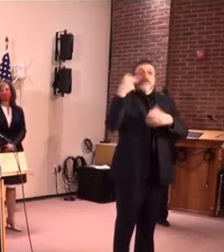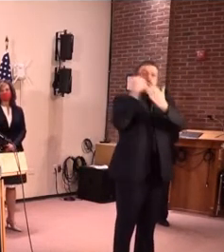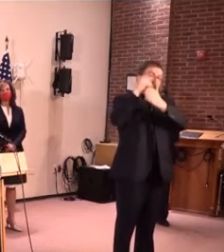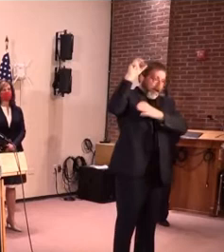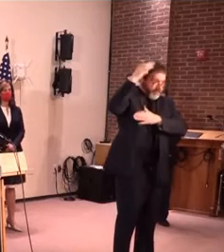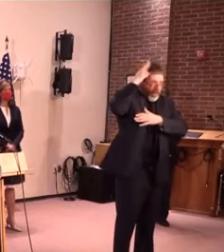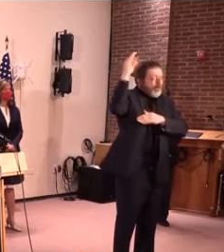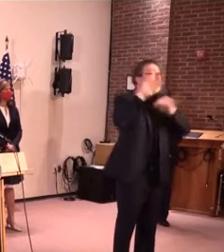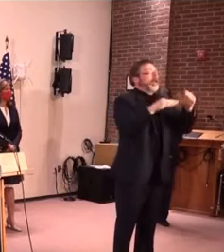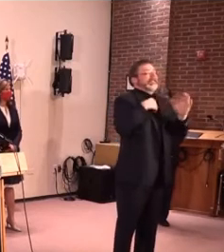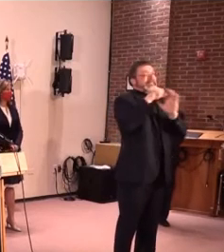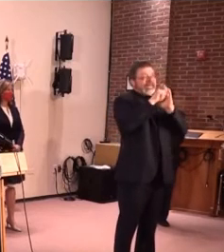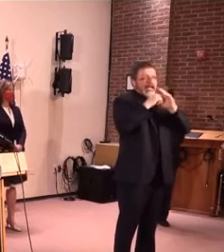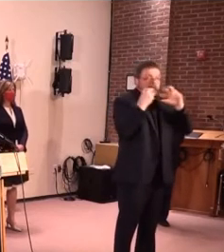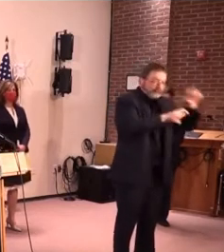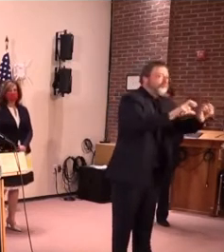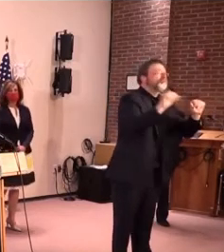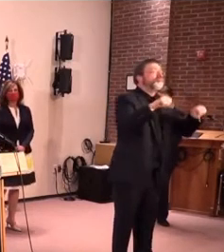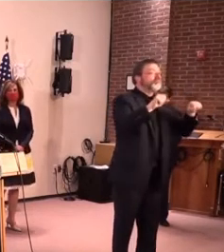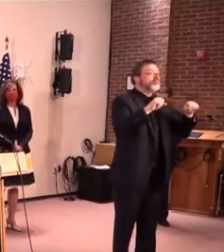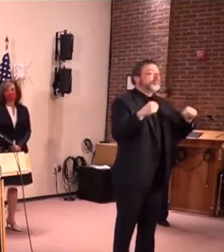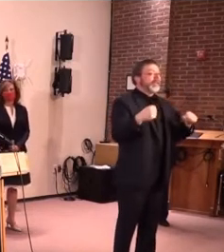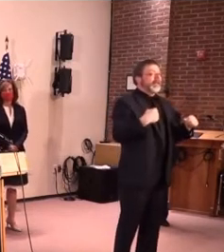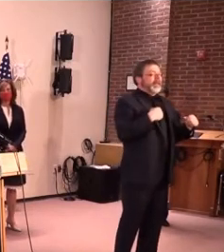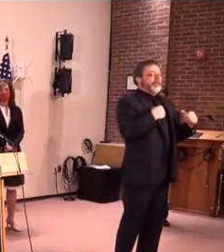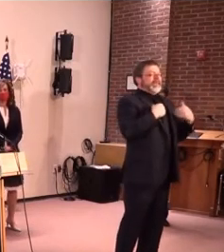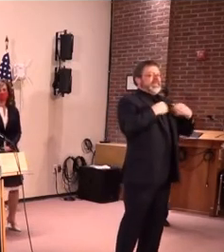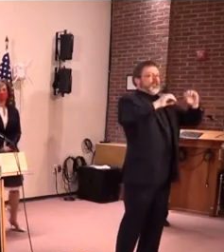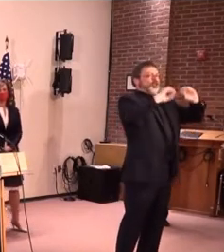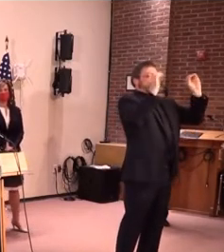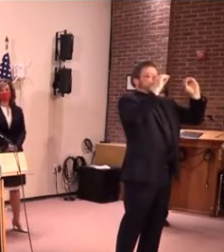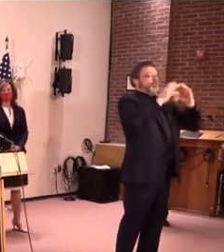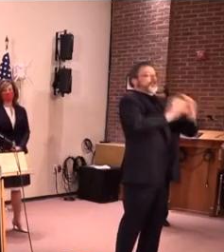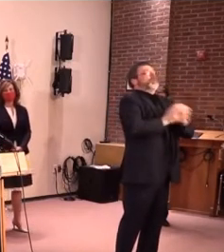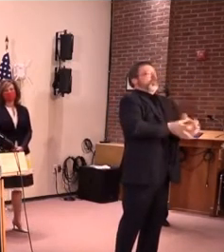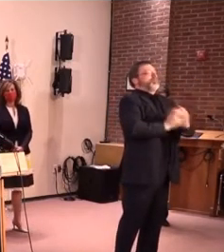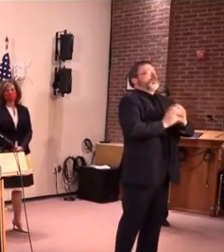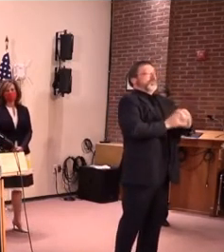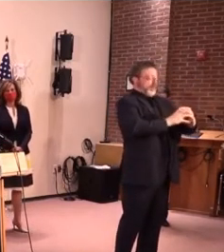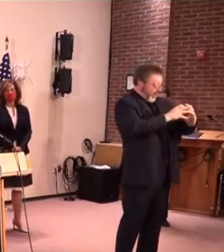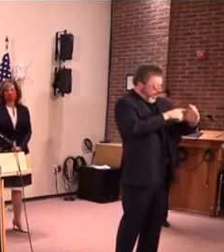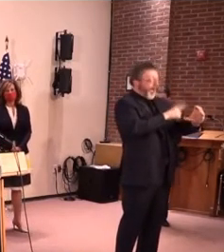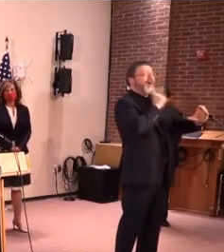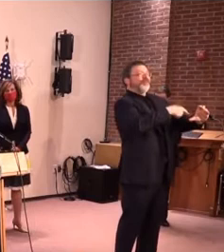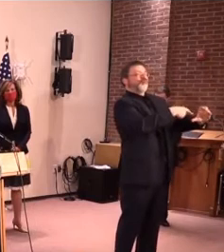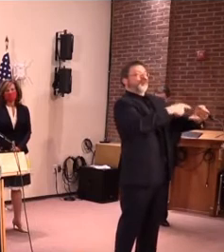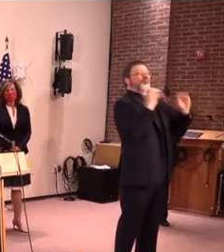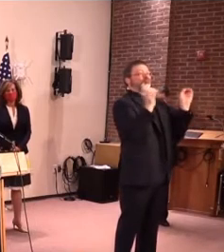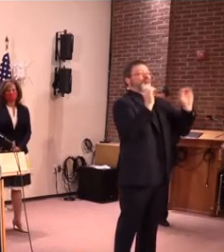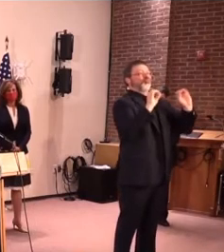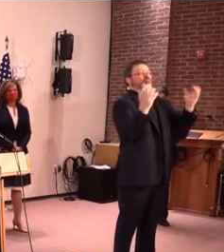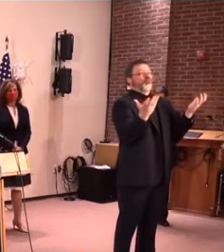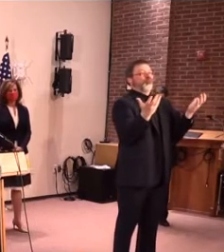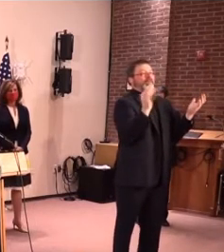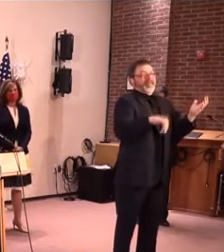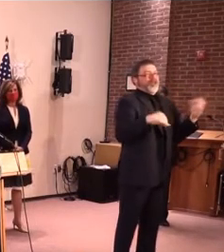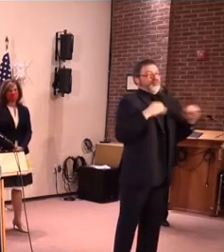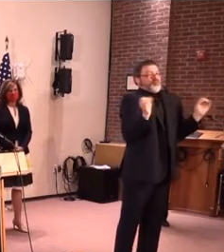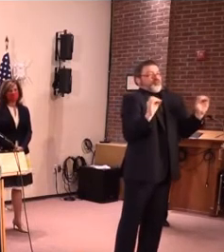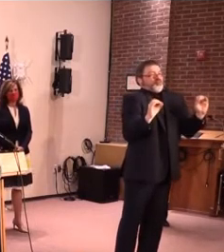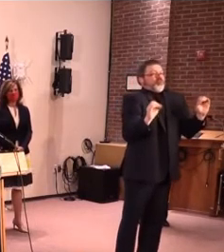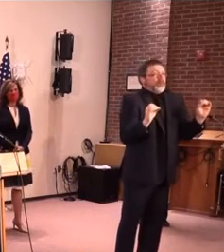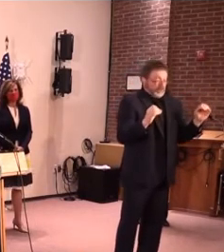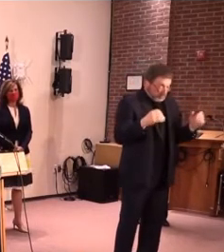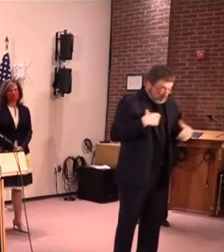have a crystal ball. Although our numbers are good, we see some hope. We see some light at the end of the tunnel, and we hope to get